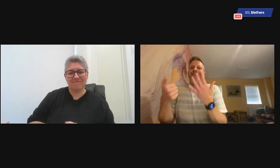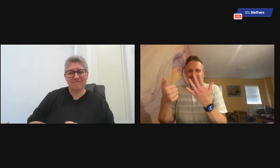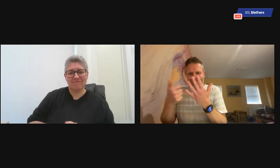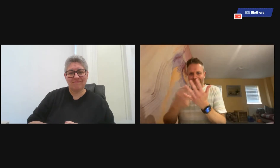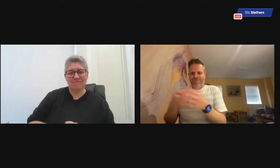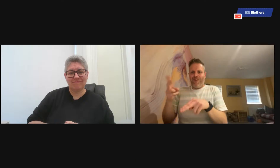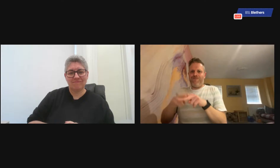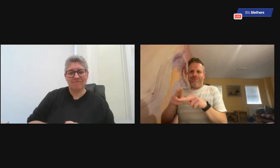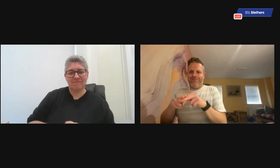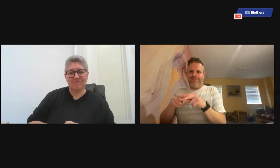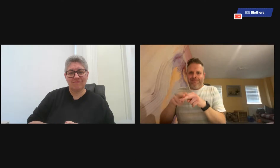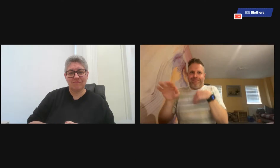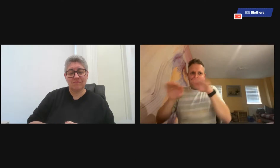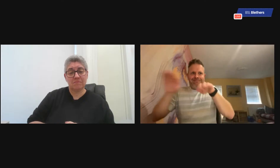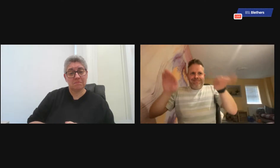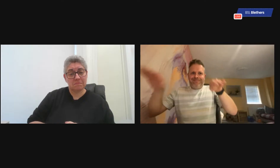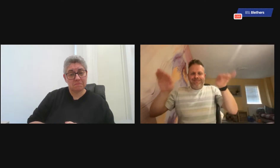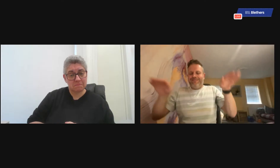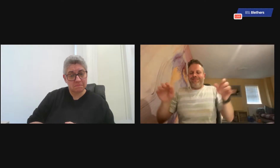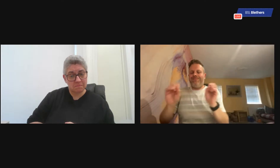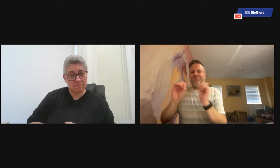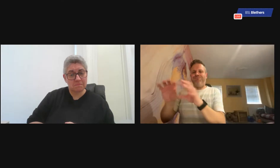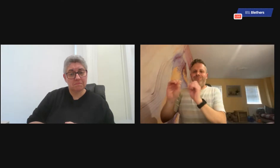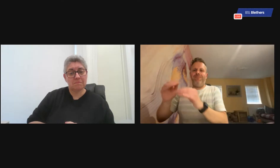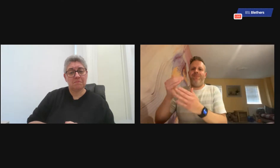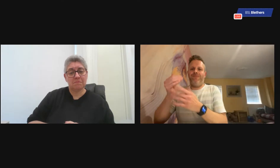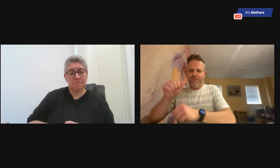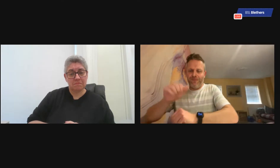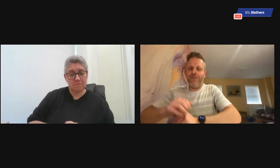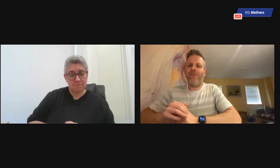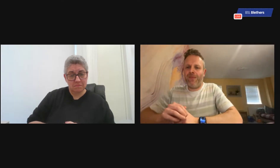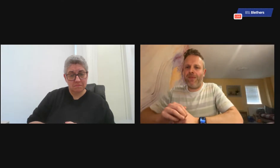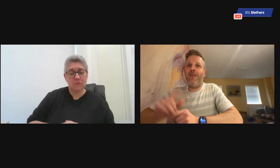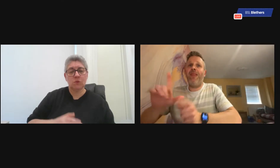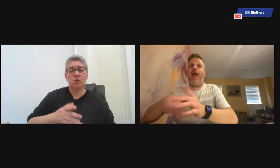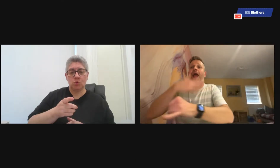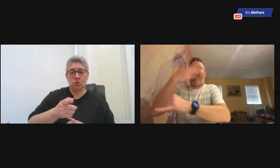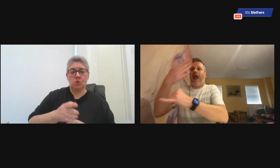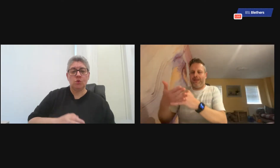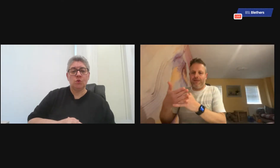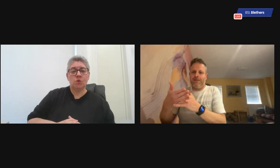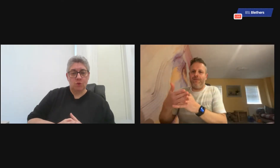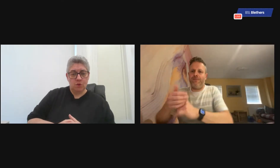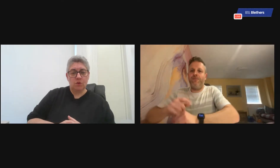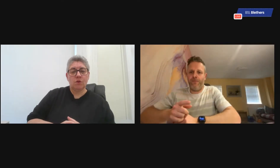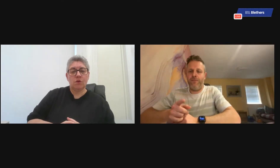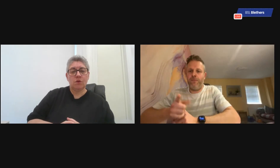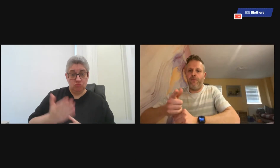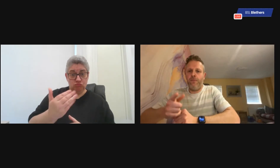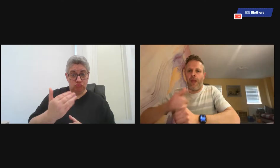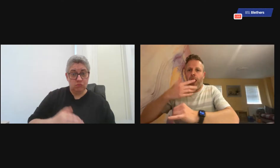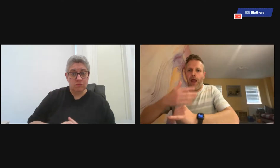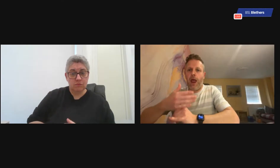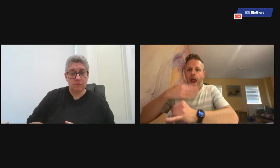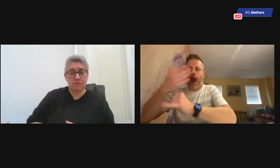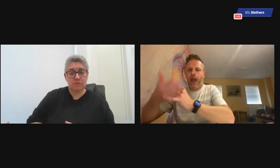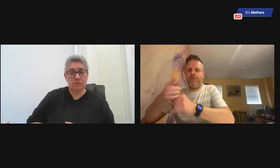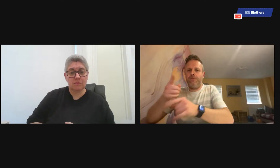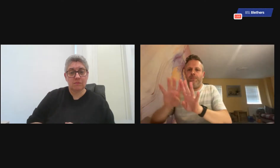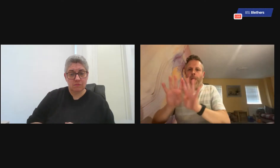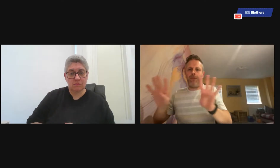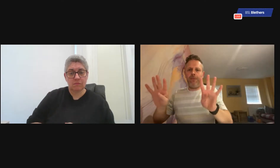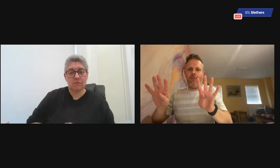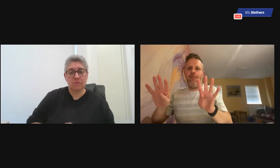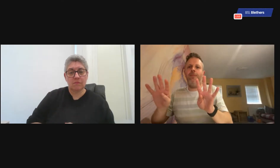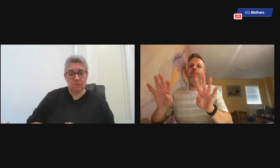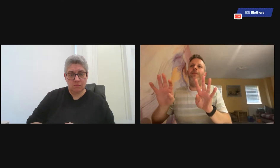And I think normally you would ask for perhaps 2 if you were going for a job, but in this situation, you asked, I think there was 6 people,